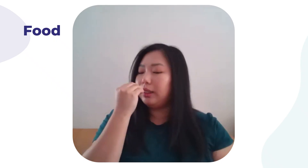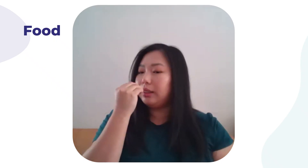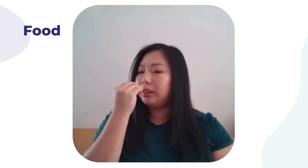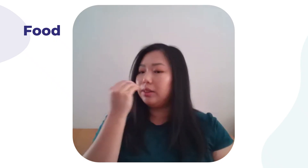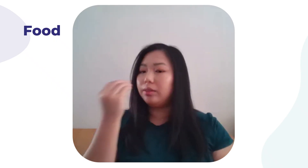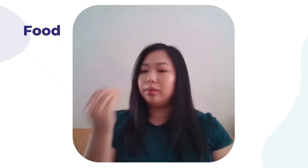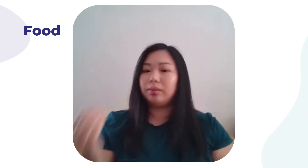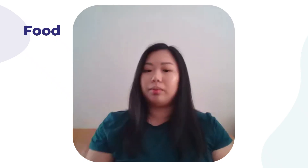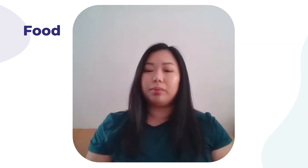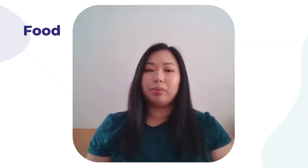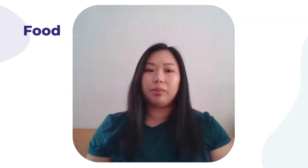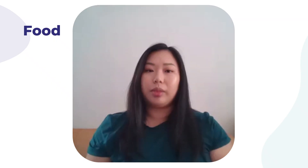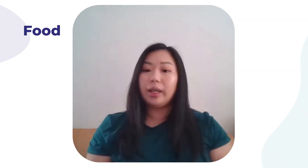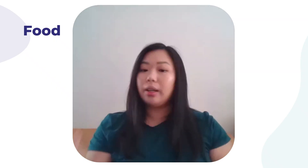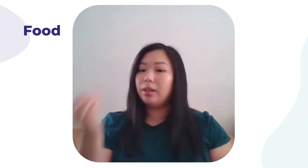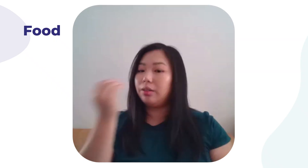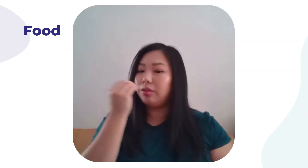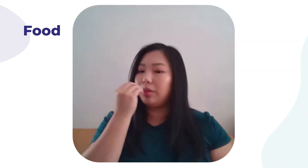Eat.